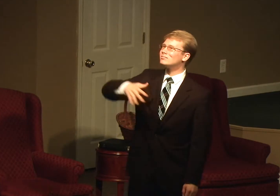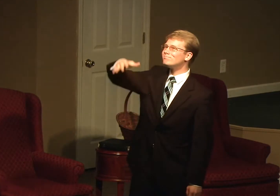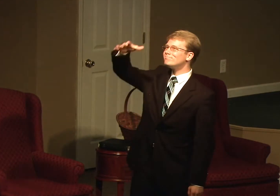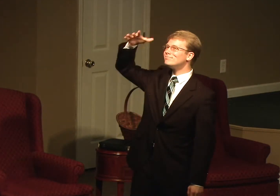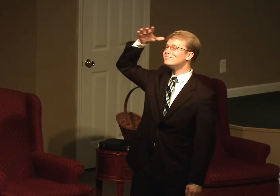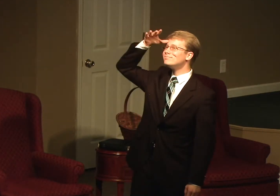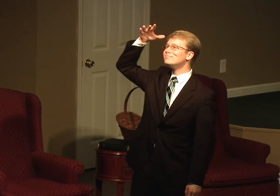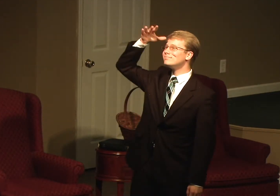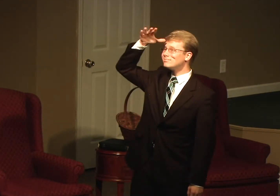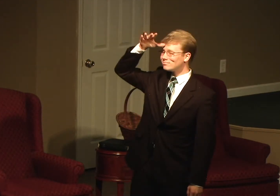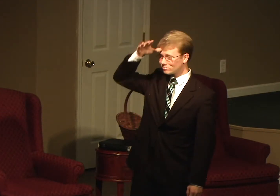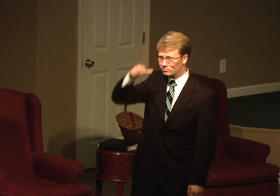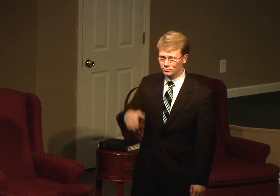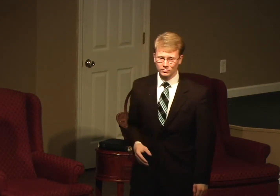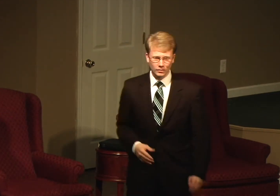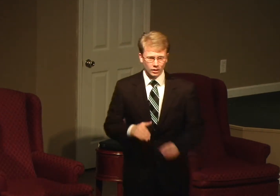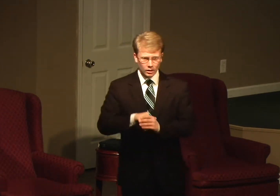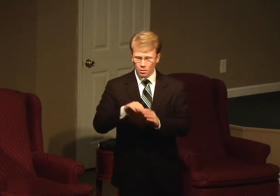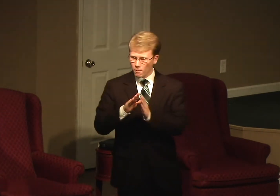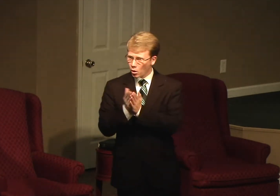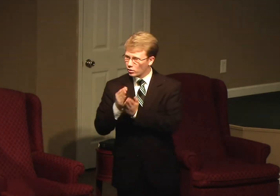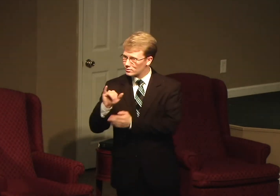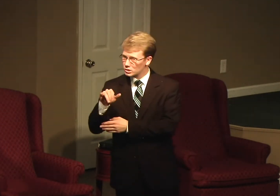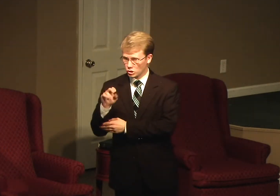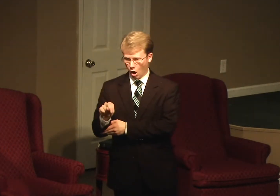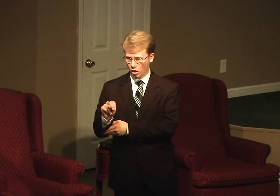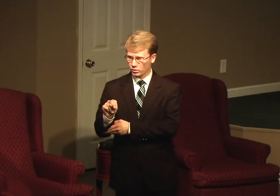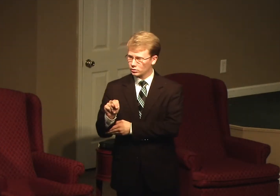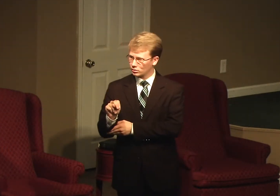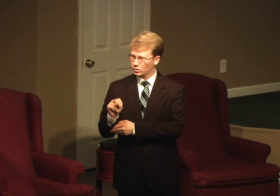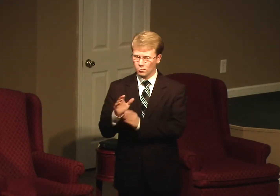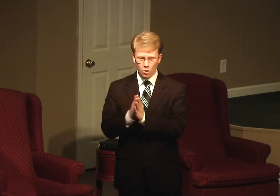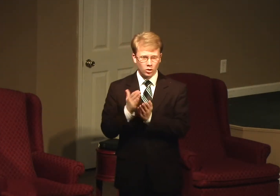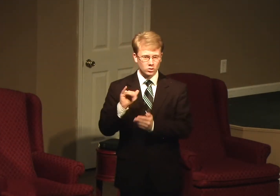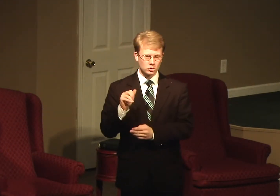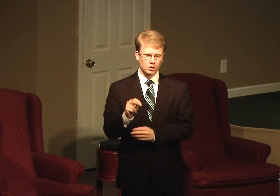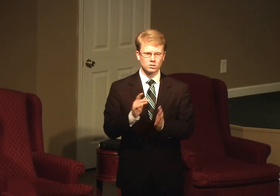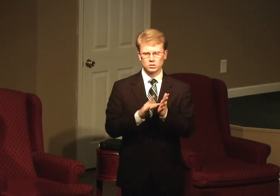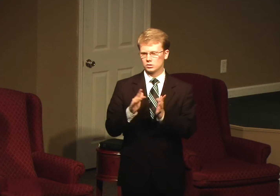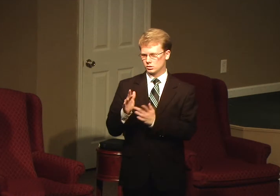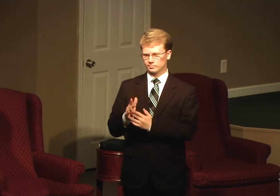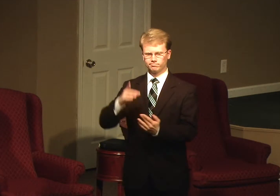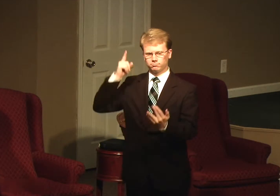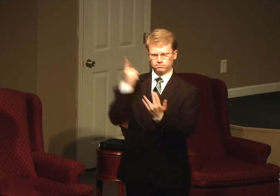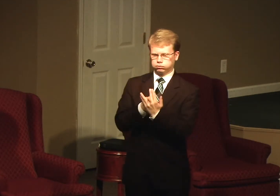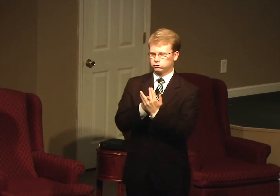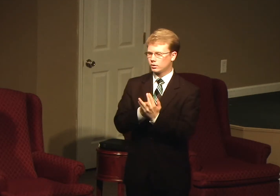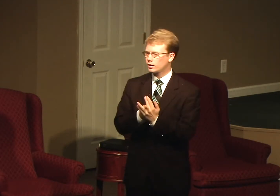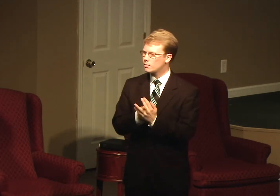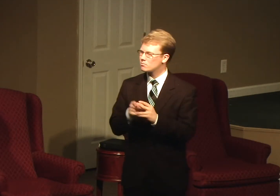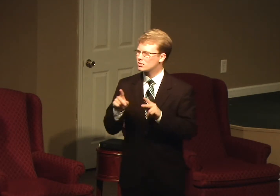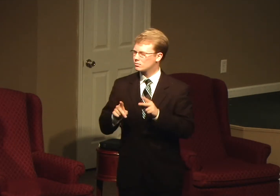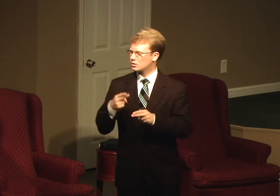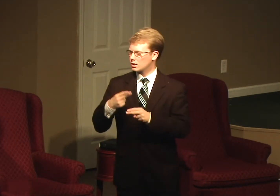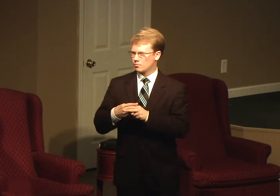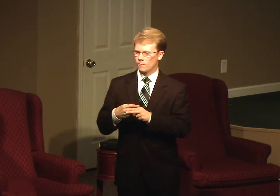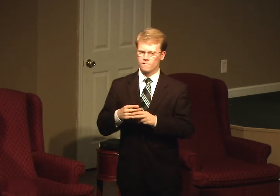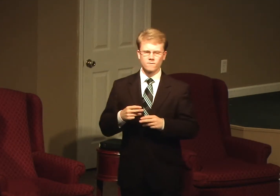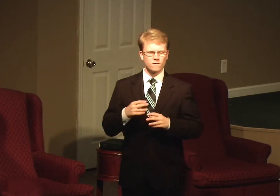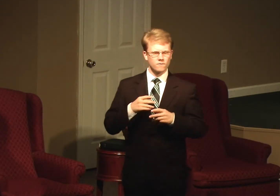Sons of God. That's my Father now. In the book of John, Jesus rebukes the